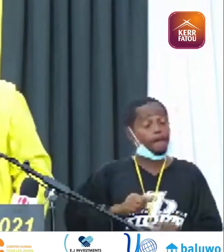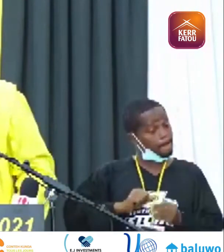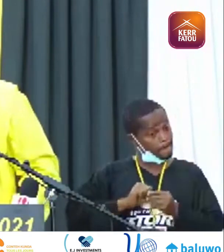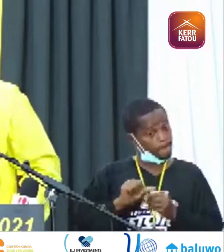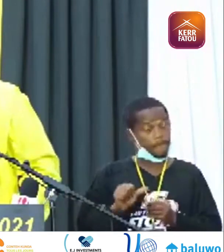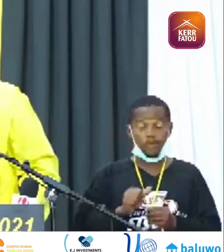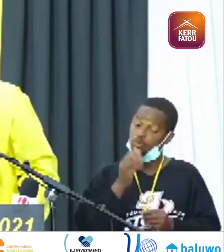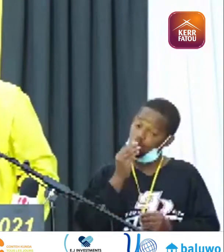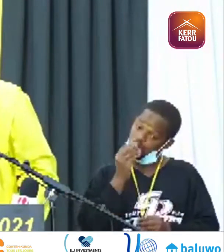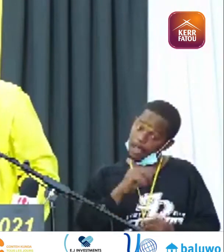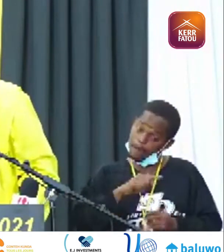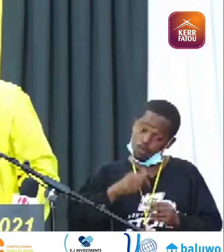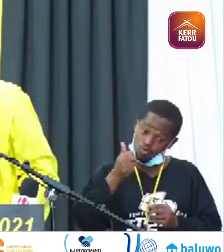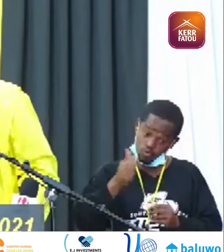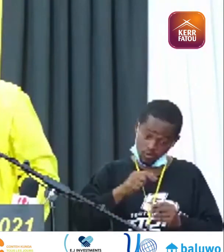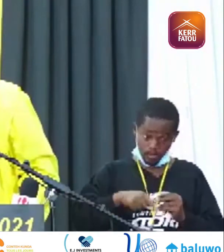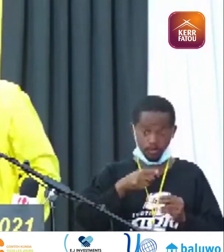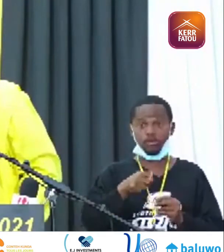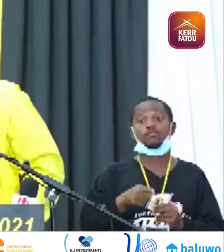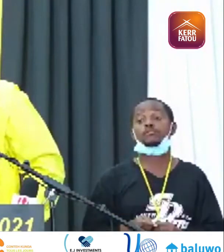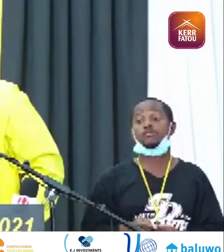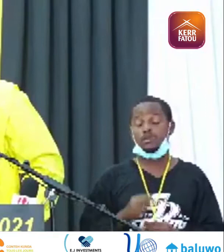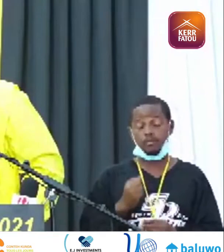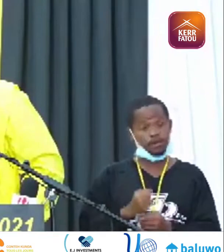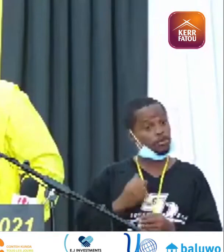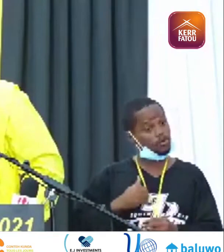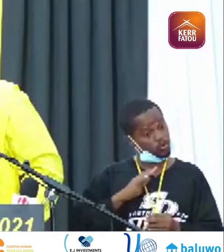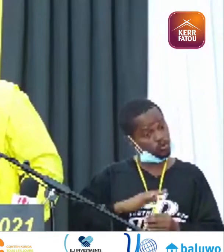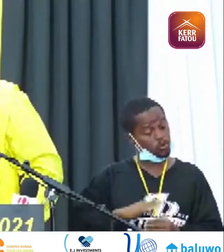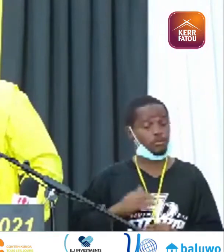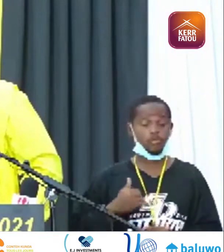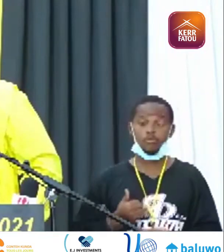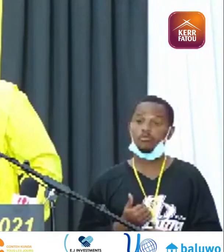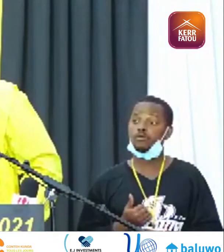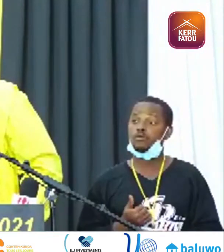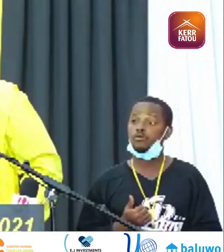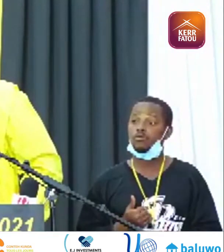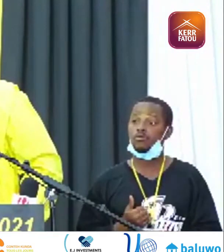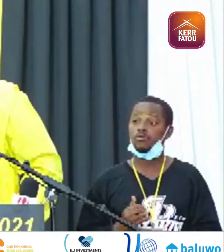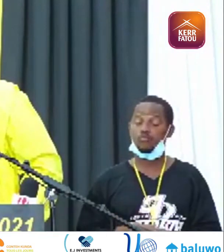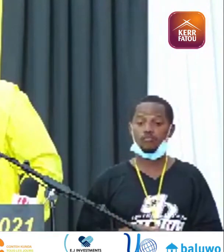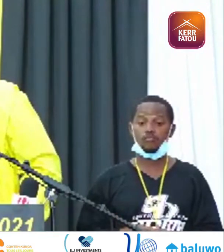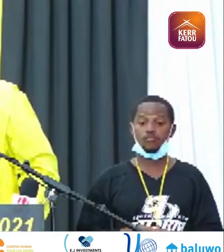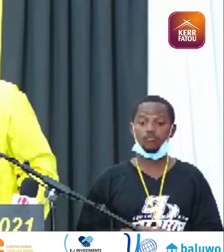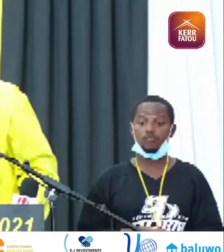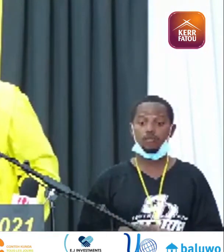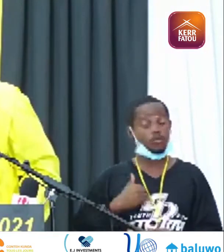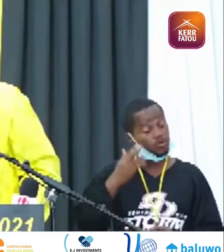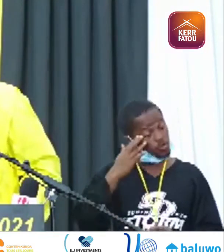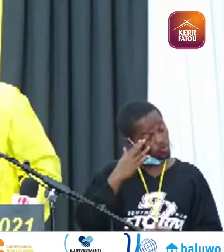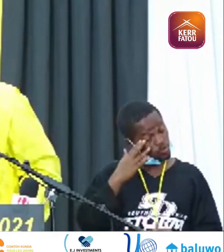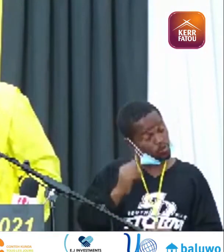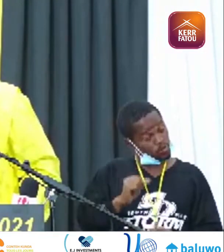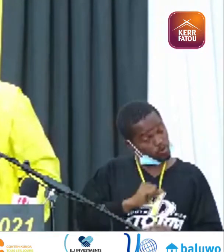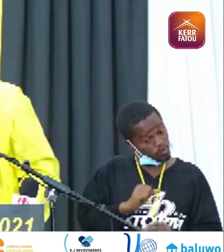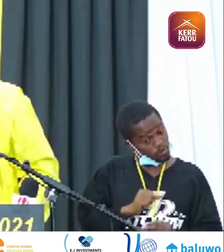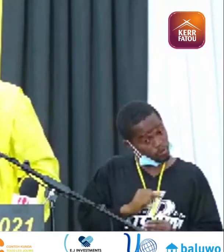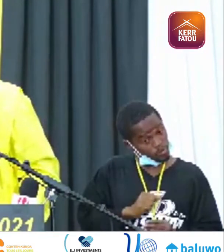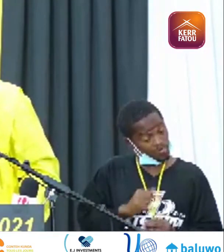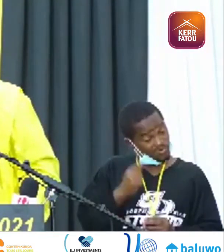ñuy wax baxayam ndax lool dafa dalal hel dafa tax ñu gëna am yaakar